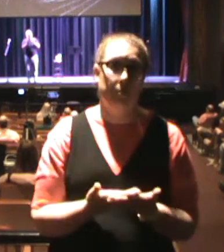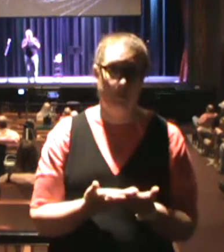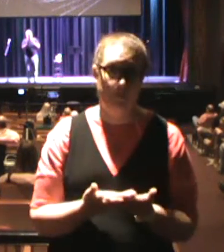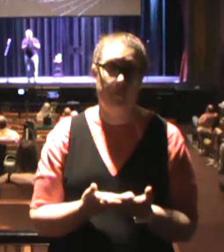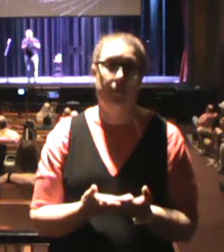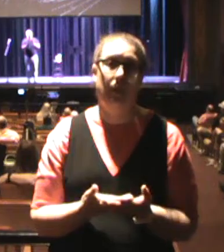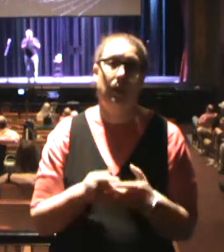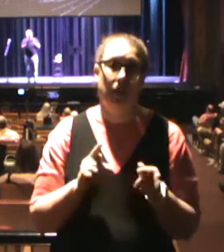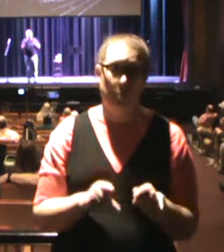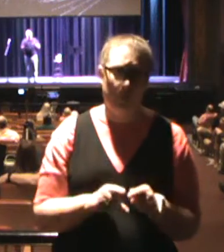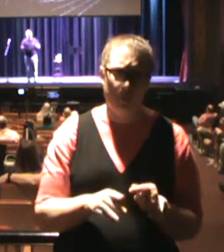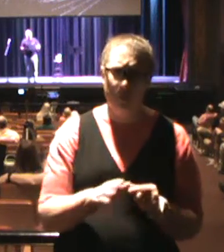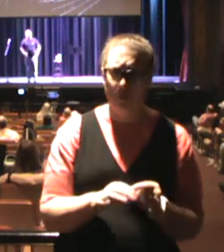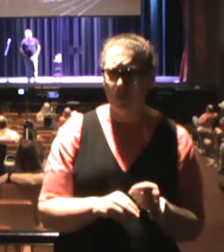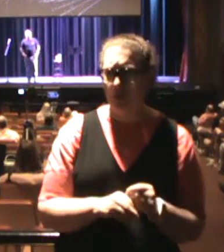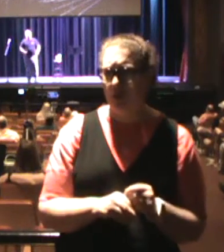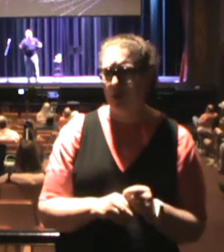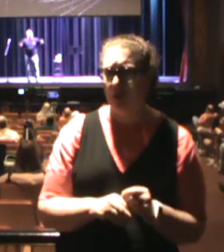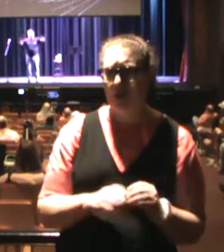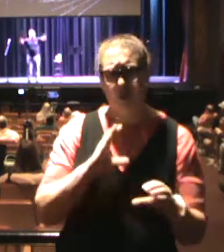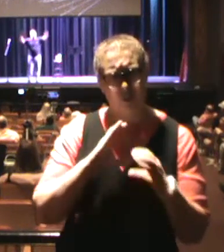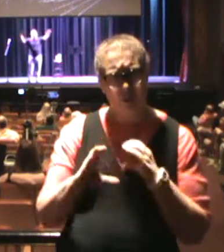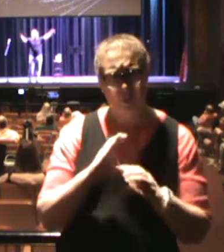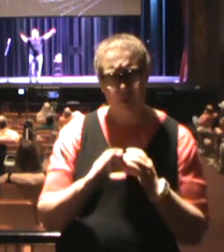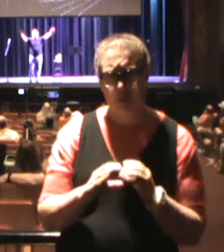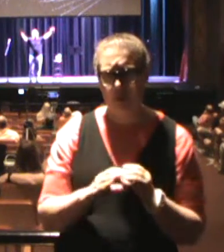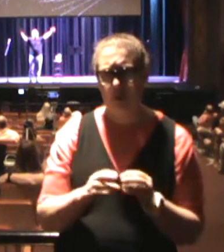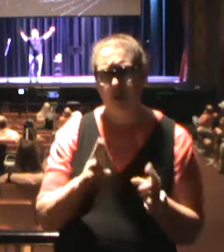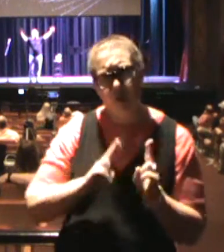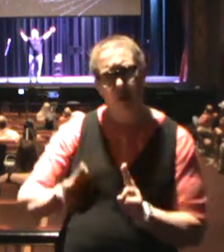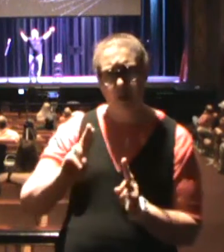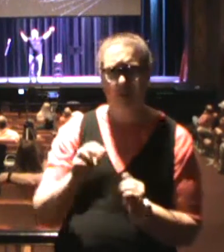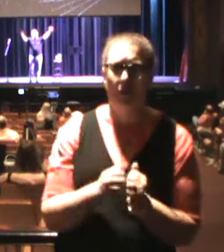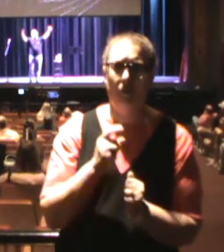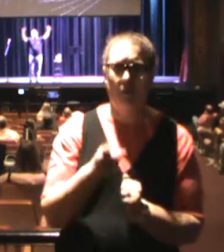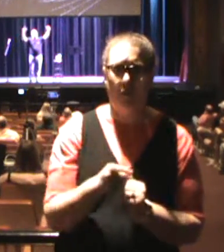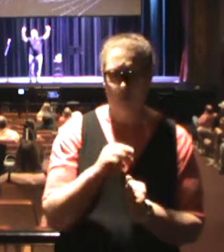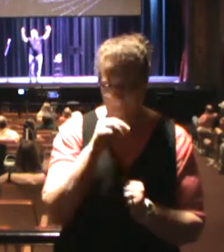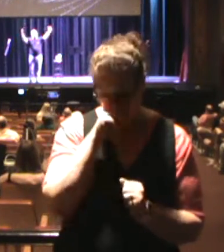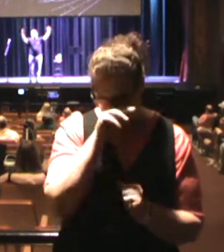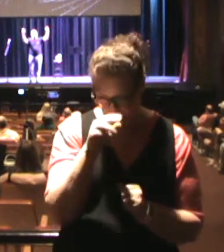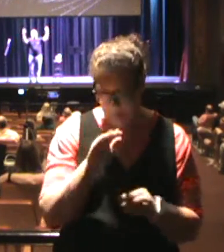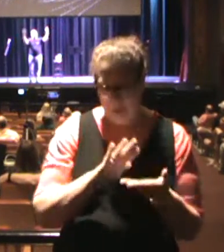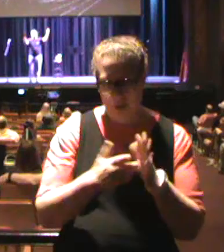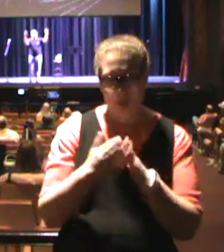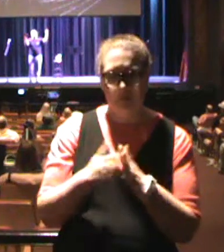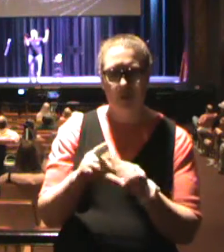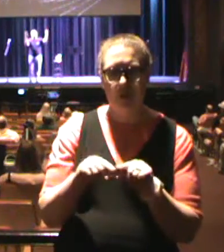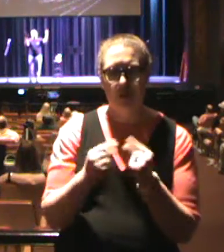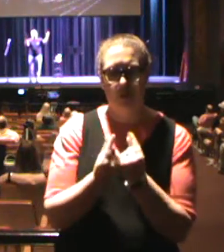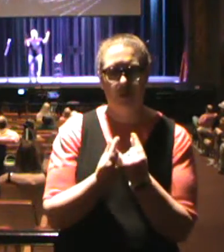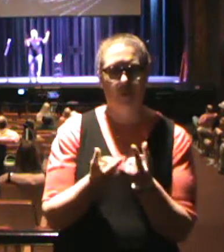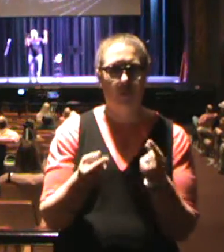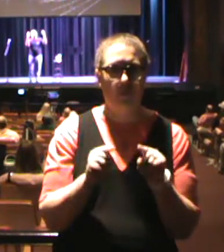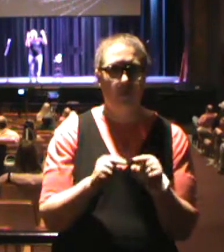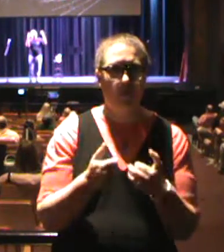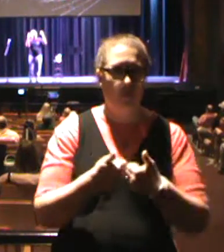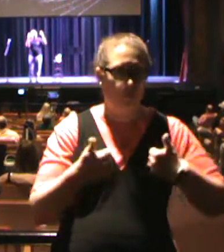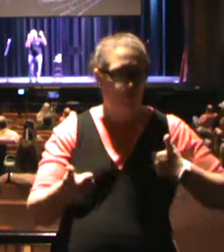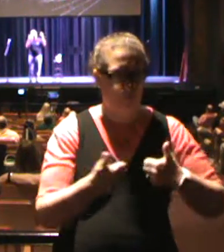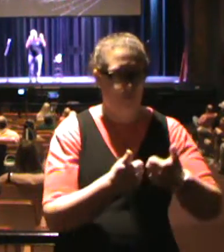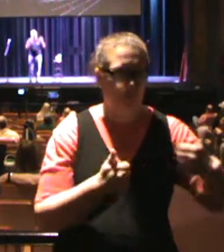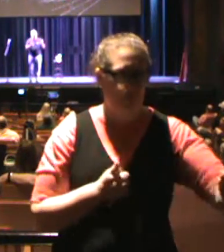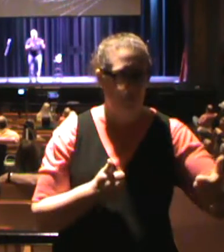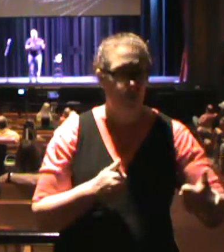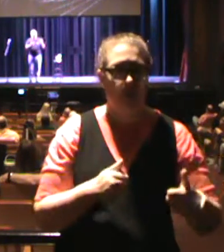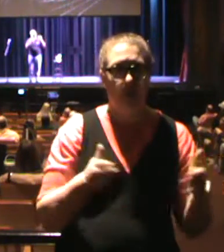people that shoot straight with you. Our community groups, when we break up into groups of two or three, this is a time for us to shoot straight with people. It's a